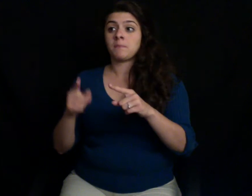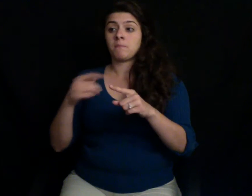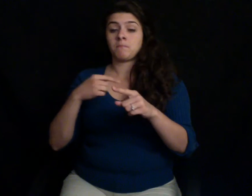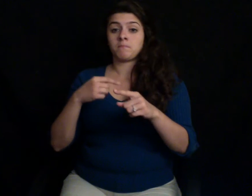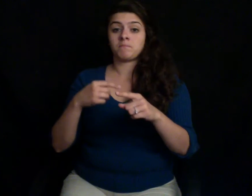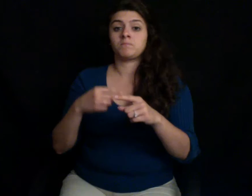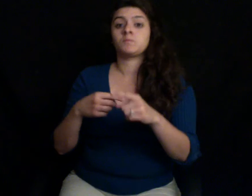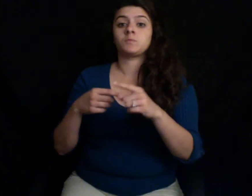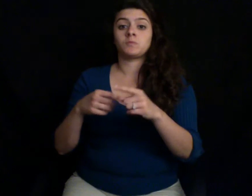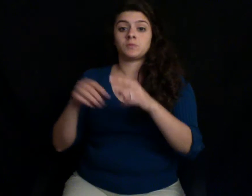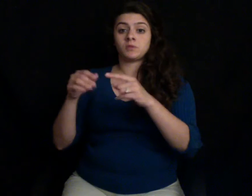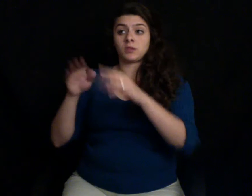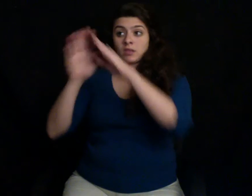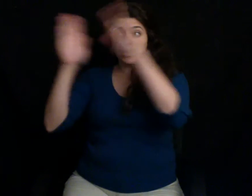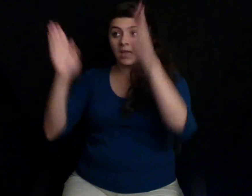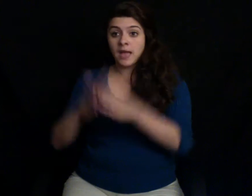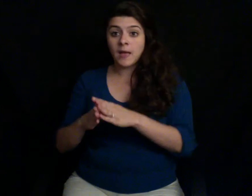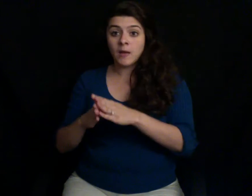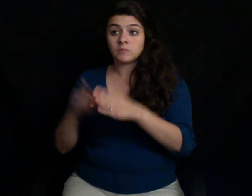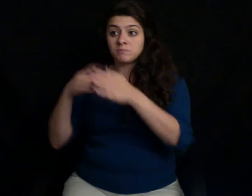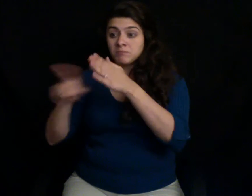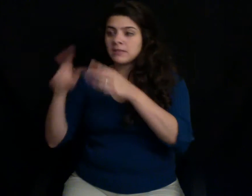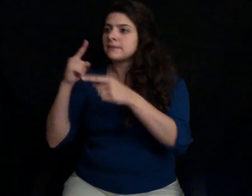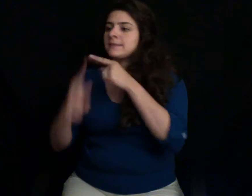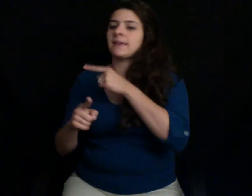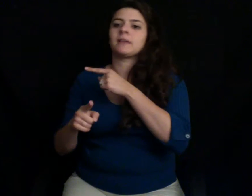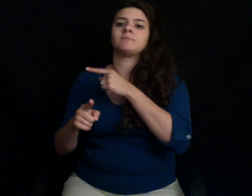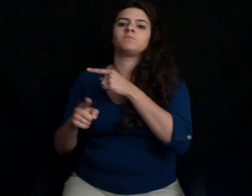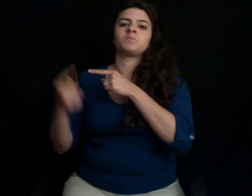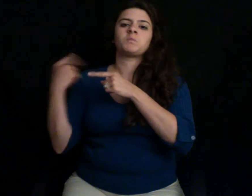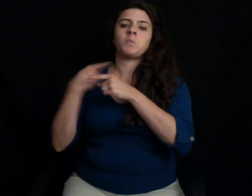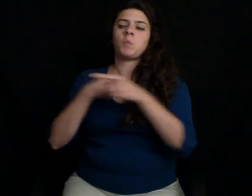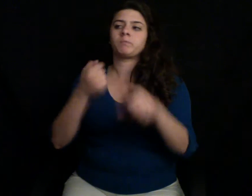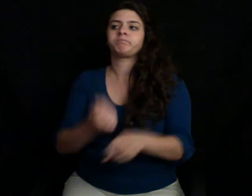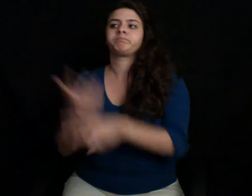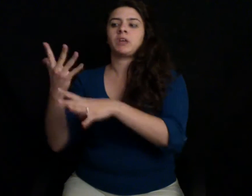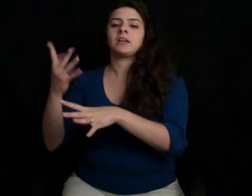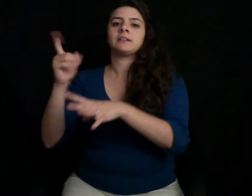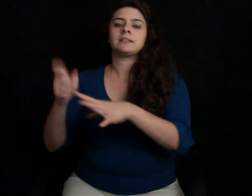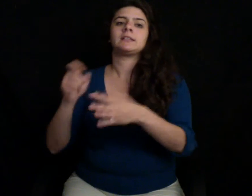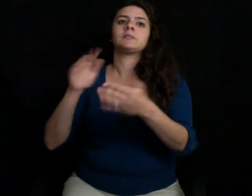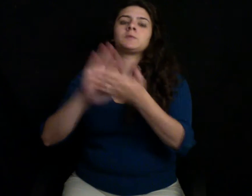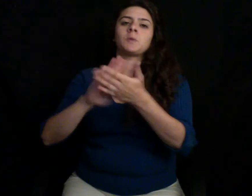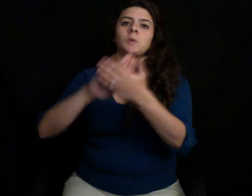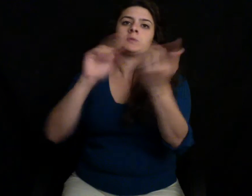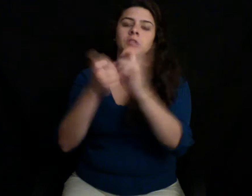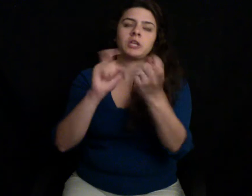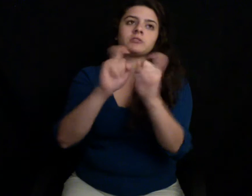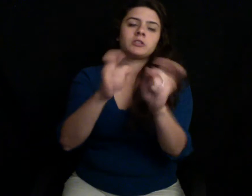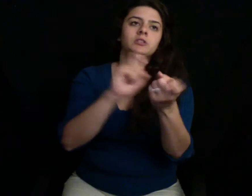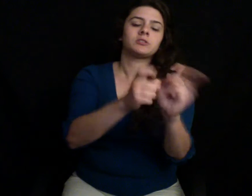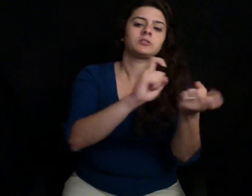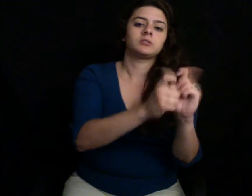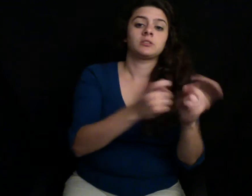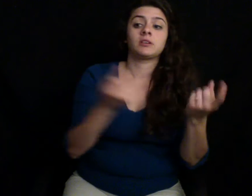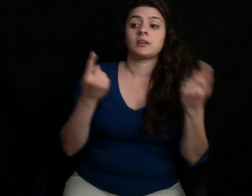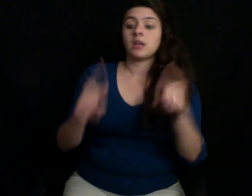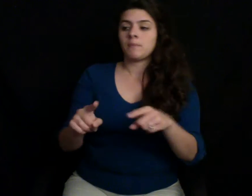change schools. But it was a big setback because one day we got evicted and I had all these art manuals, like